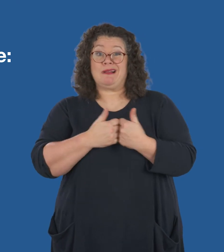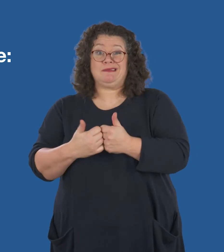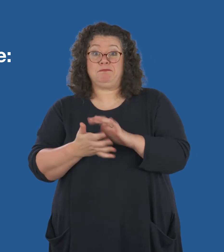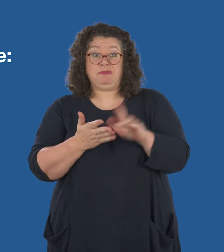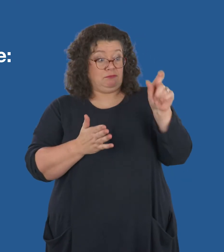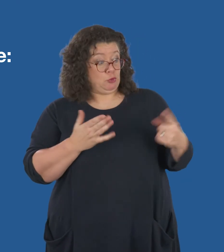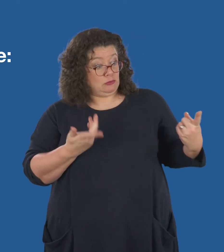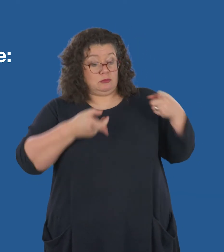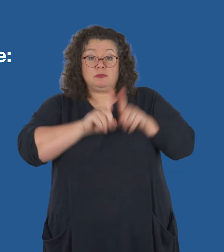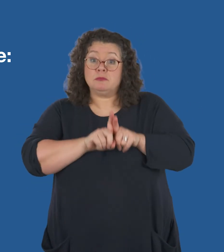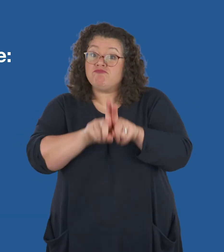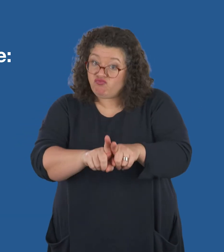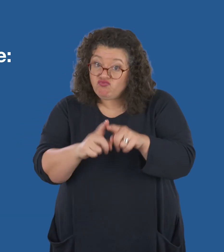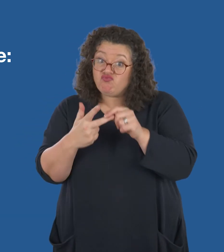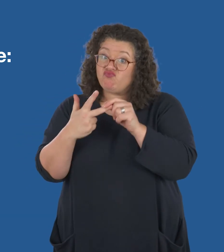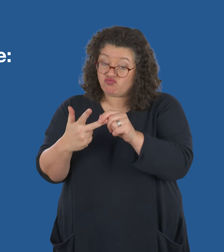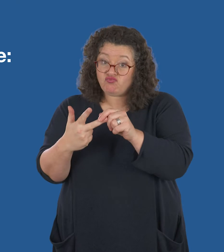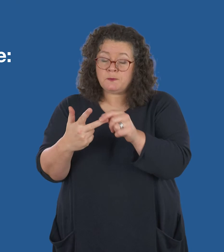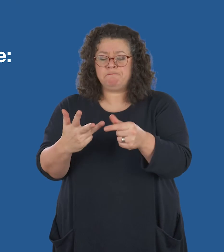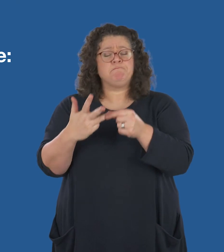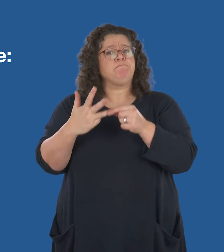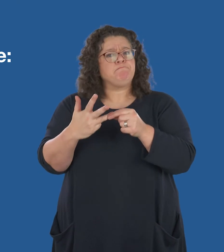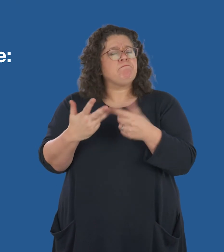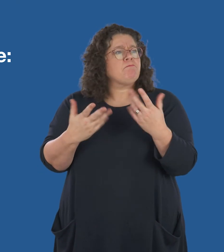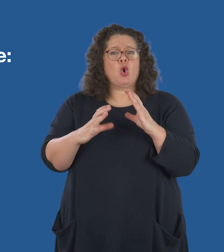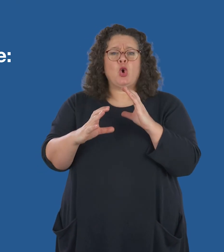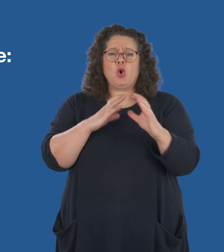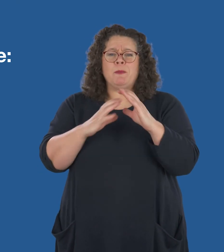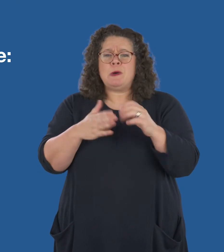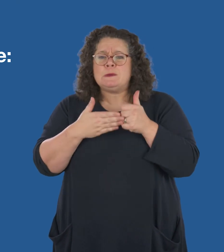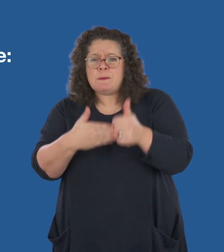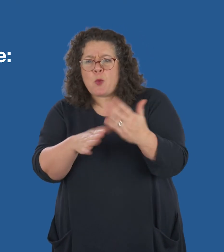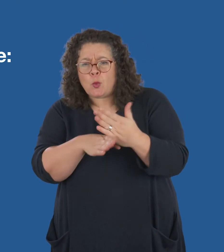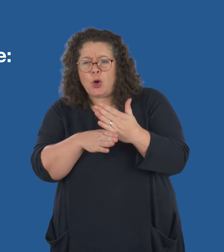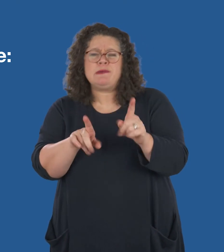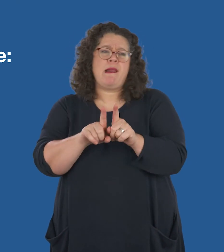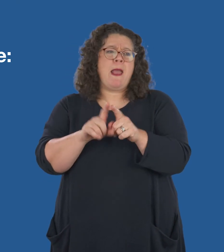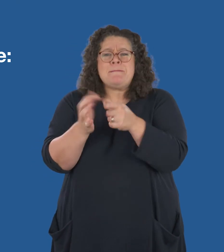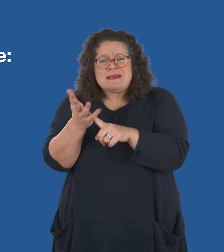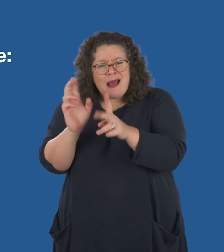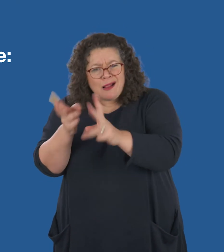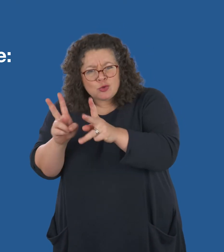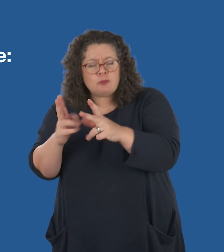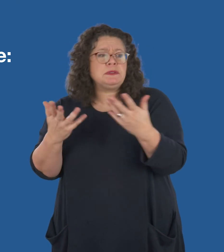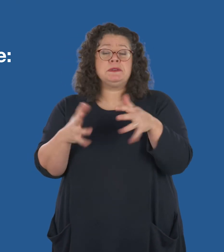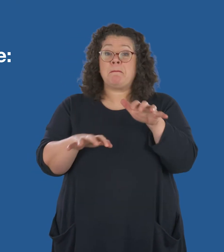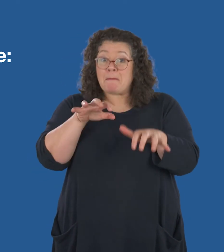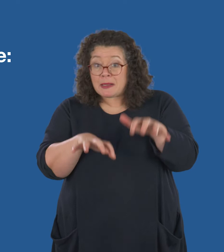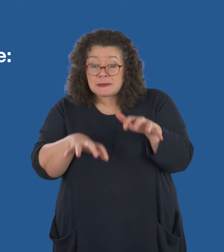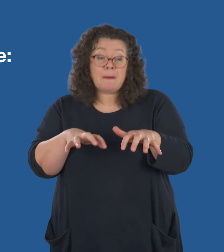communication support workers such as BSL, interpreters, palantypists and lip speakers,